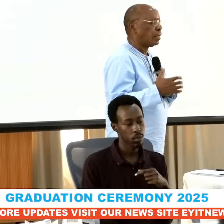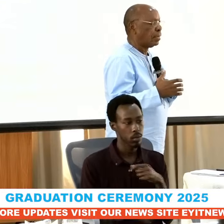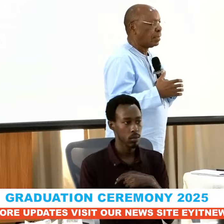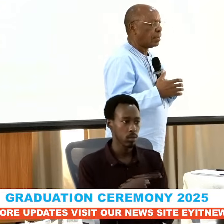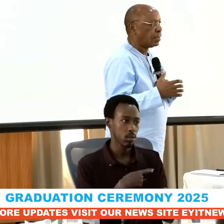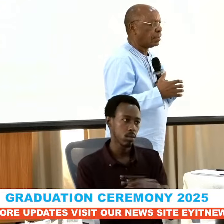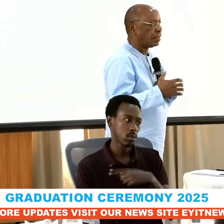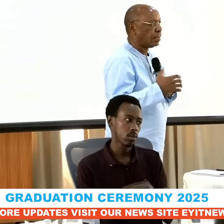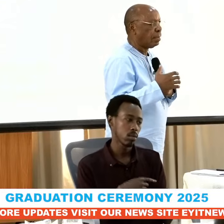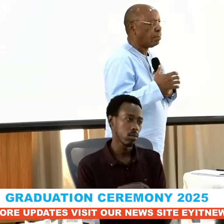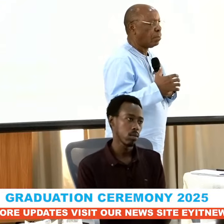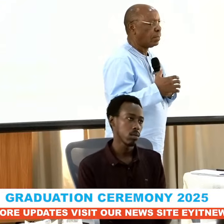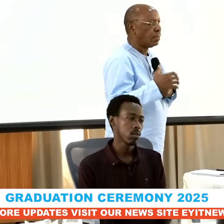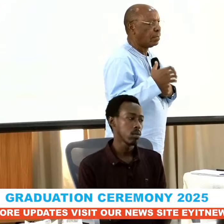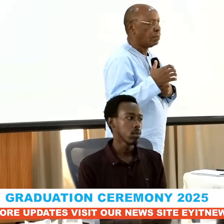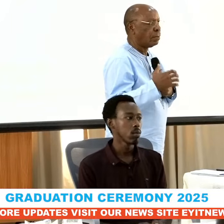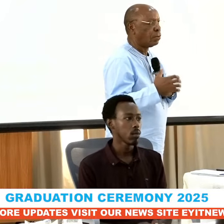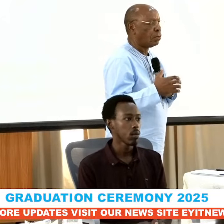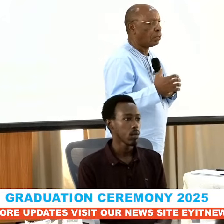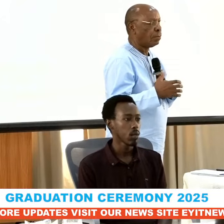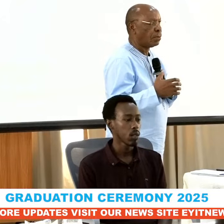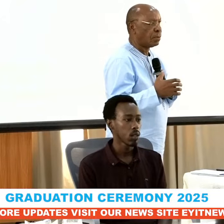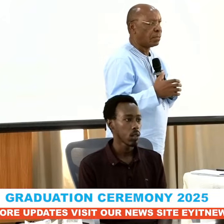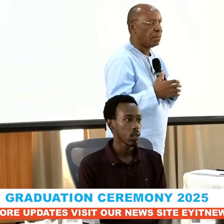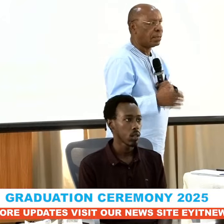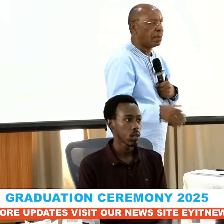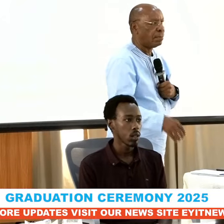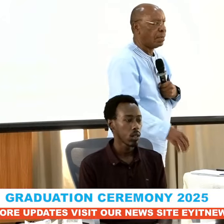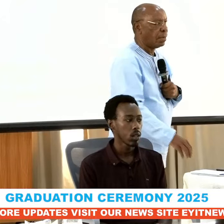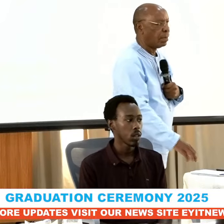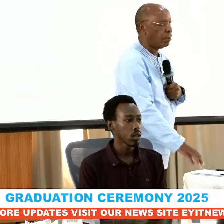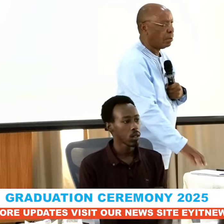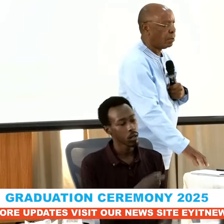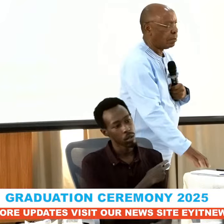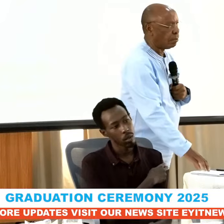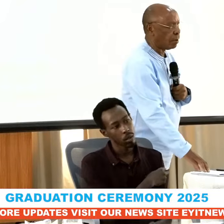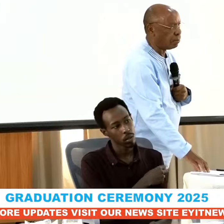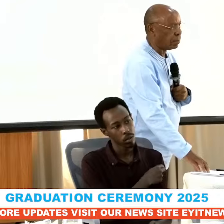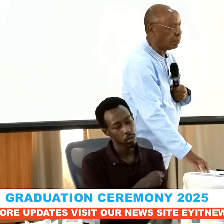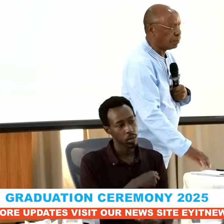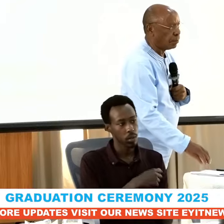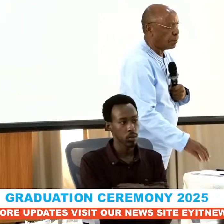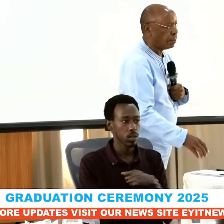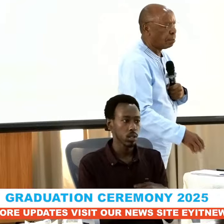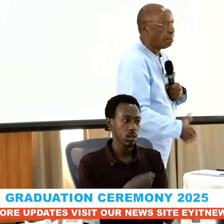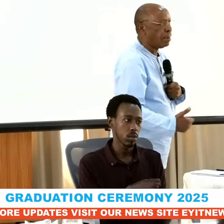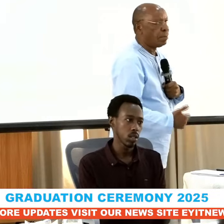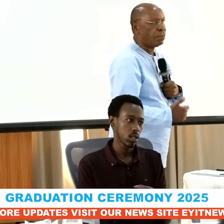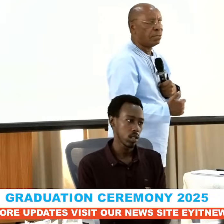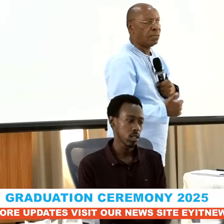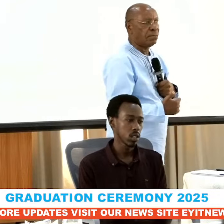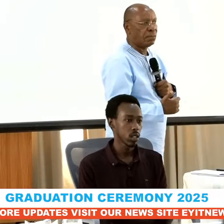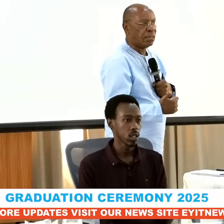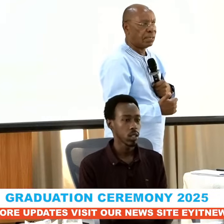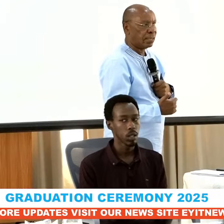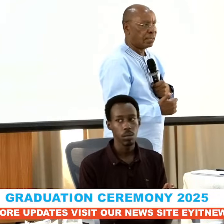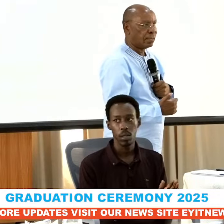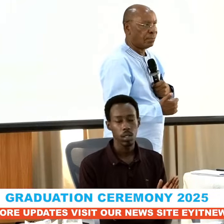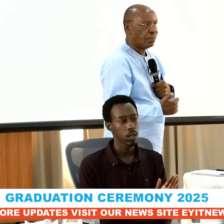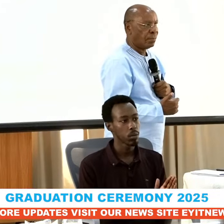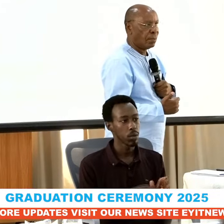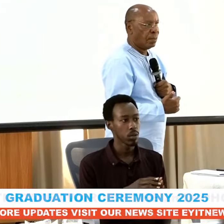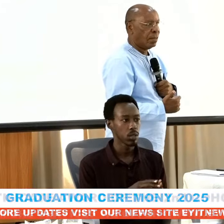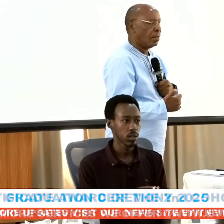orthopedic centers in most regional hospitals that are being revived, mainly for assistive